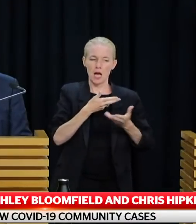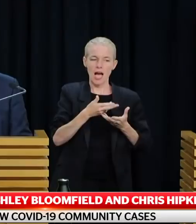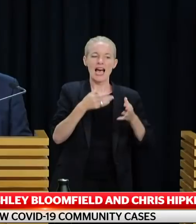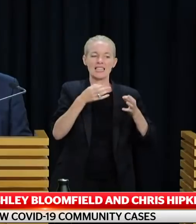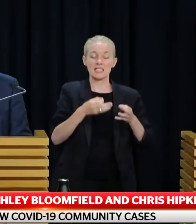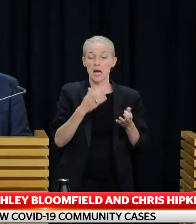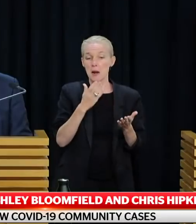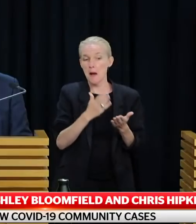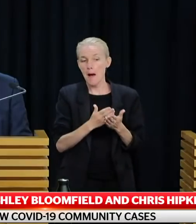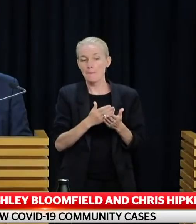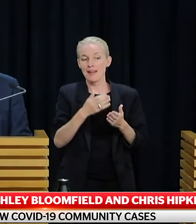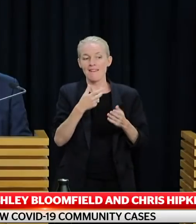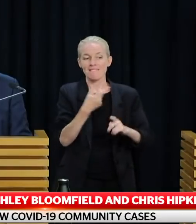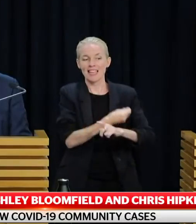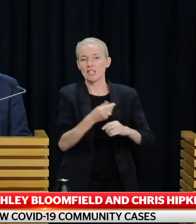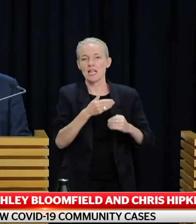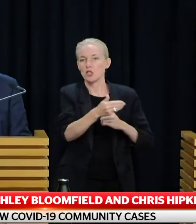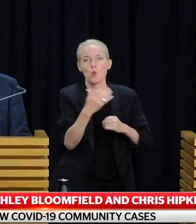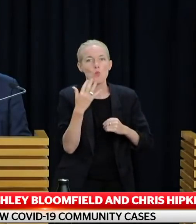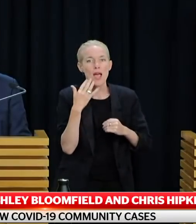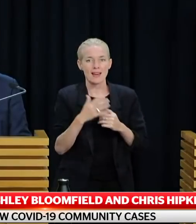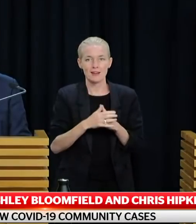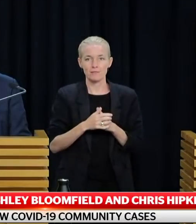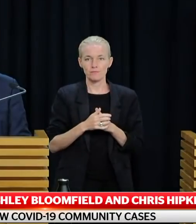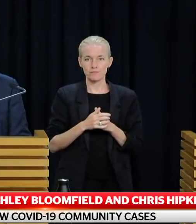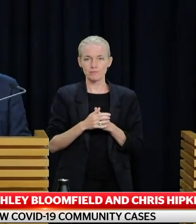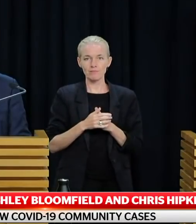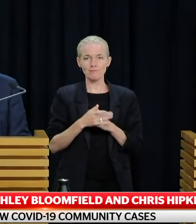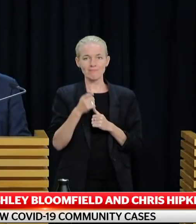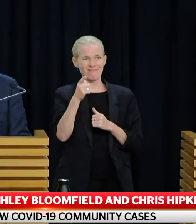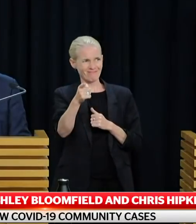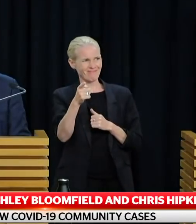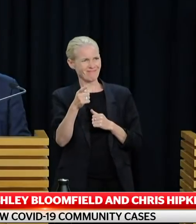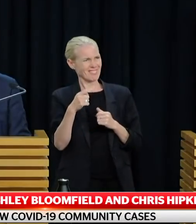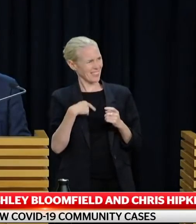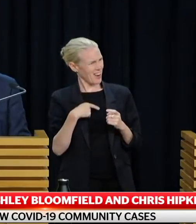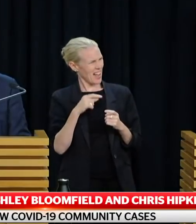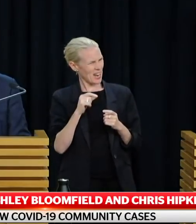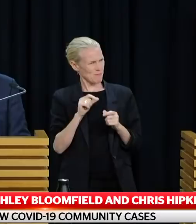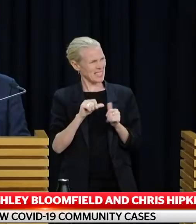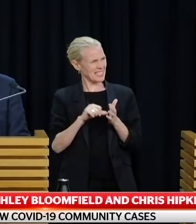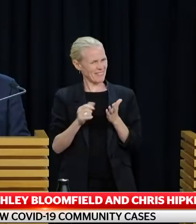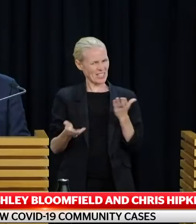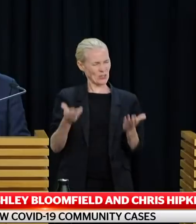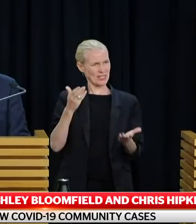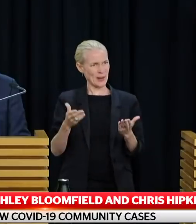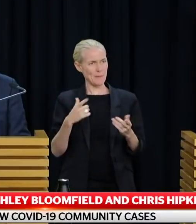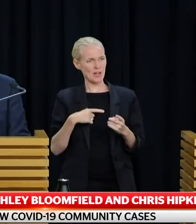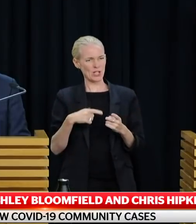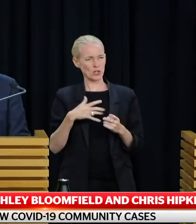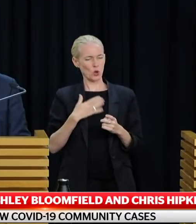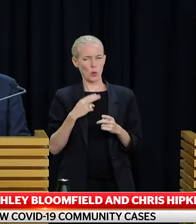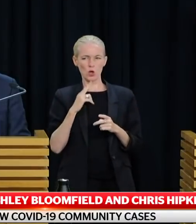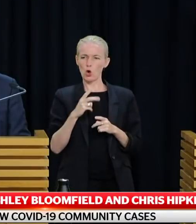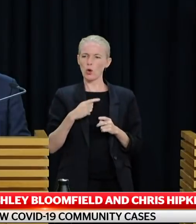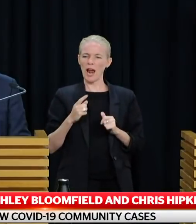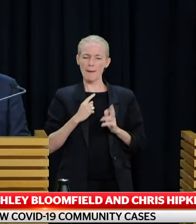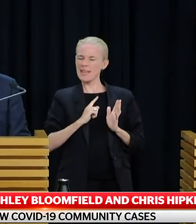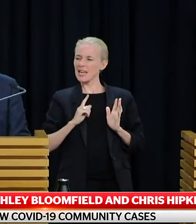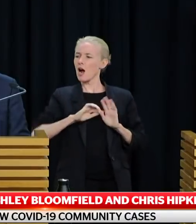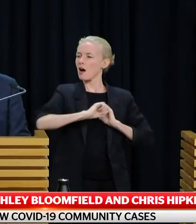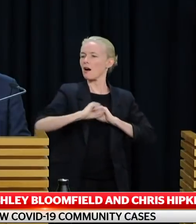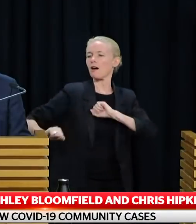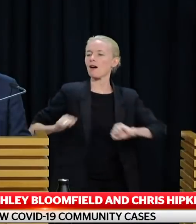when I will be vaccinated. And how do you balance that up? Because as you say, you don't want to be seen as jumping to the front of the queue, but what are your reasons for thinking it would be a good